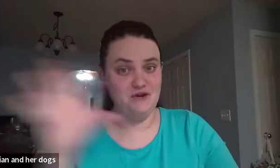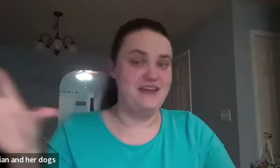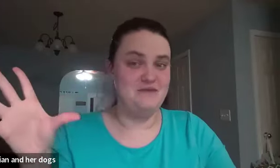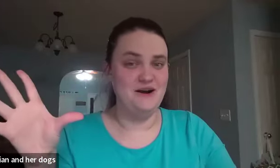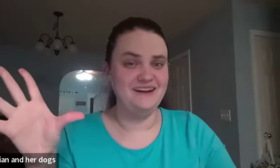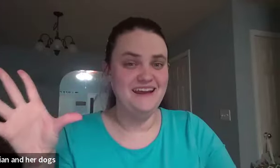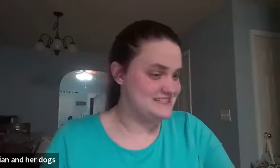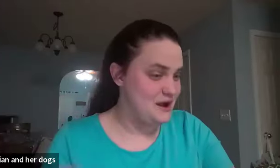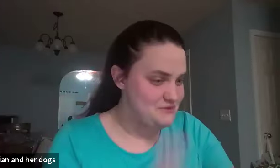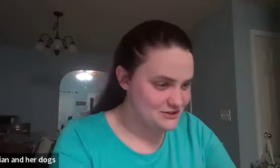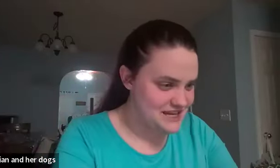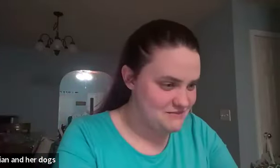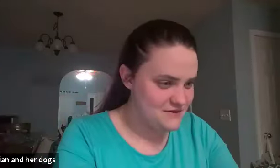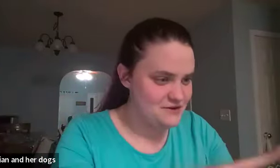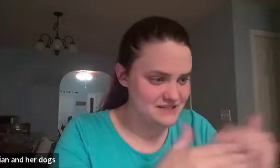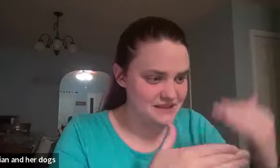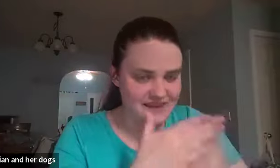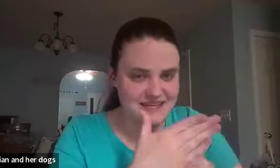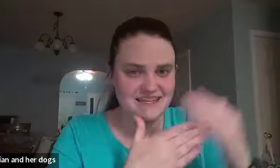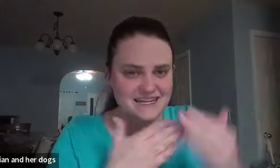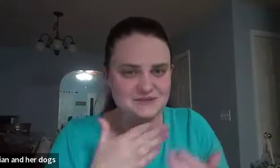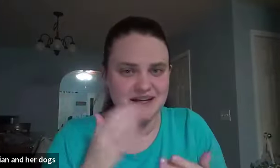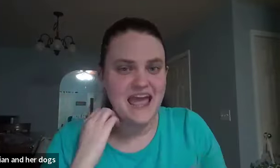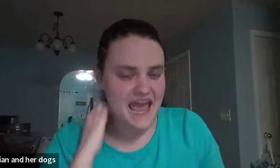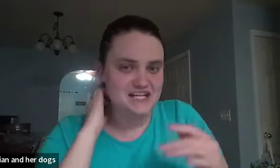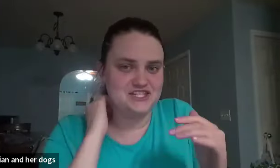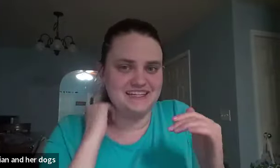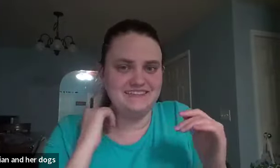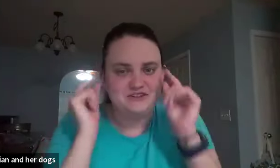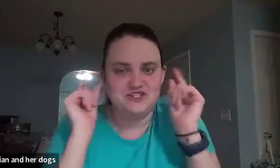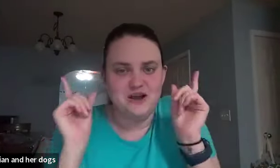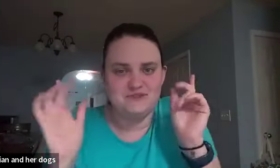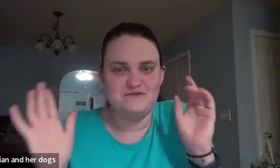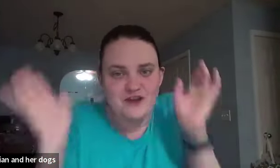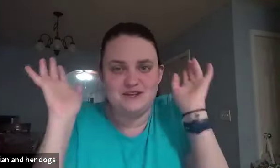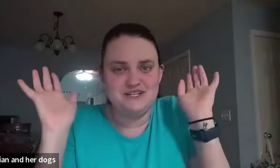you came on because I was looking at my phone to see the list, the next one, and I just did a little jump. So if y'all saw